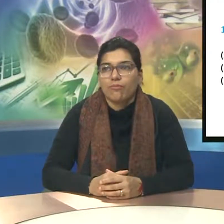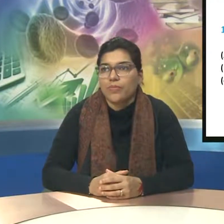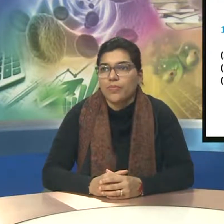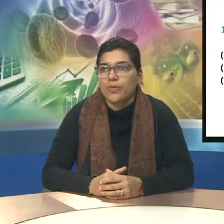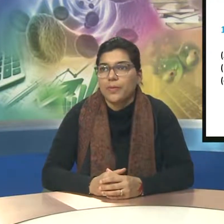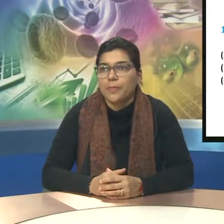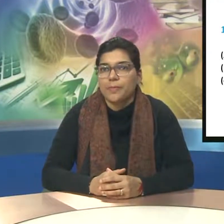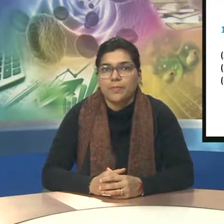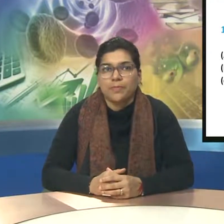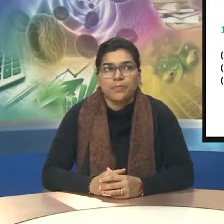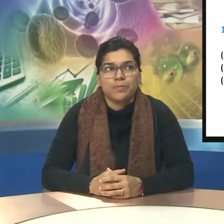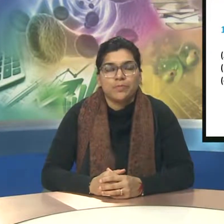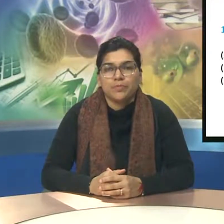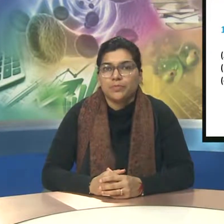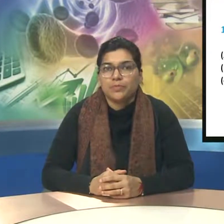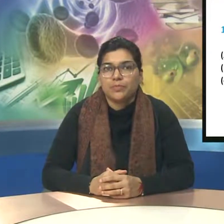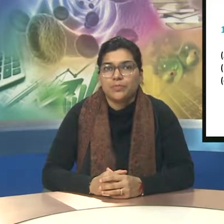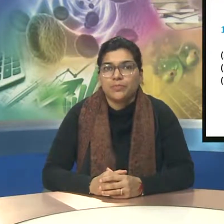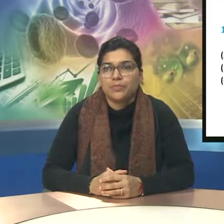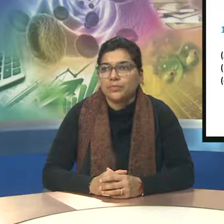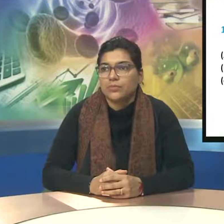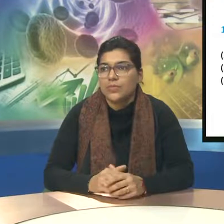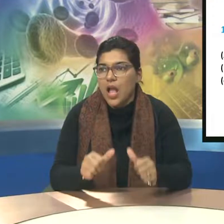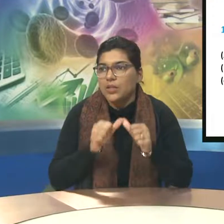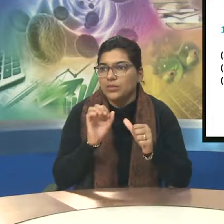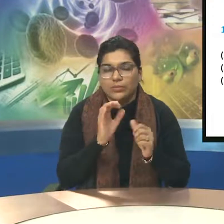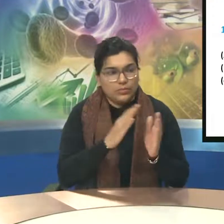so we can get it easily.